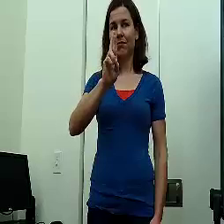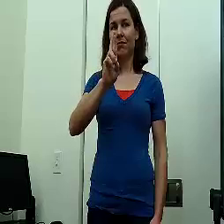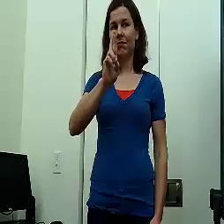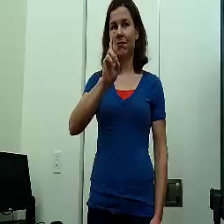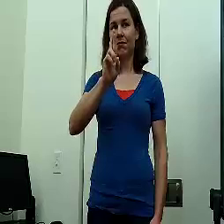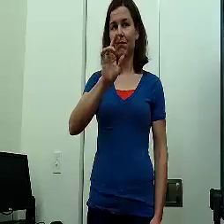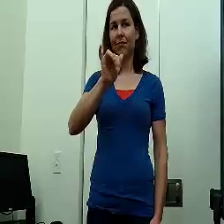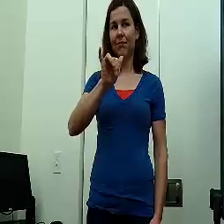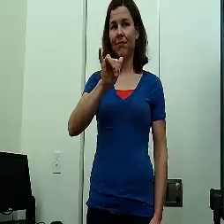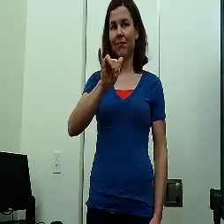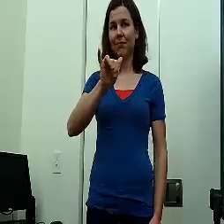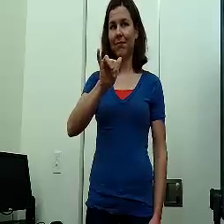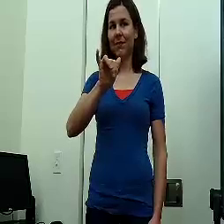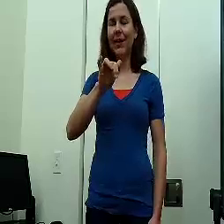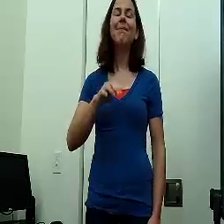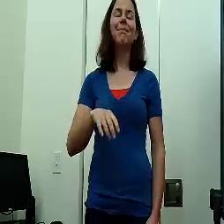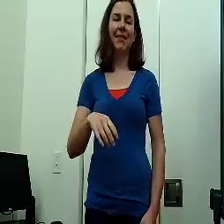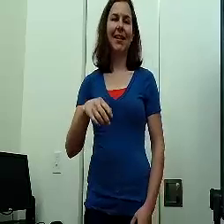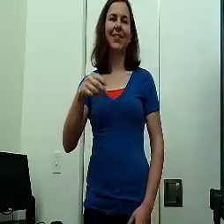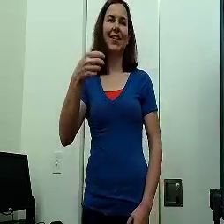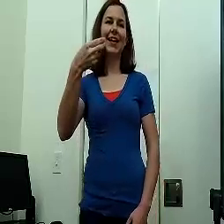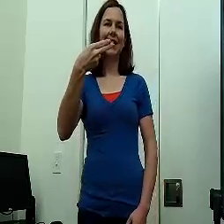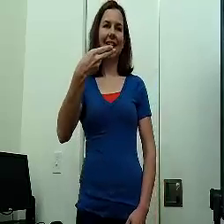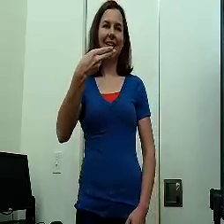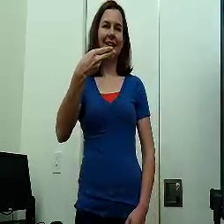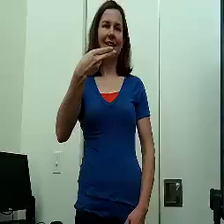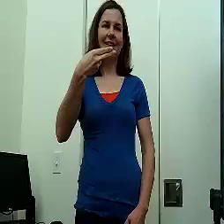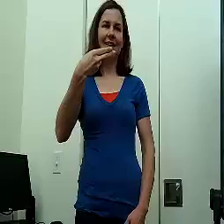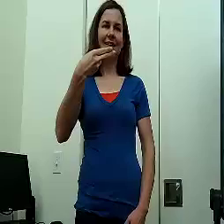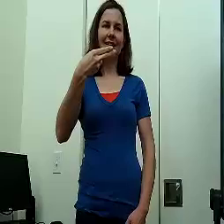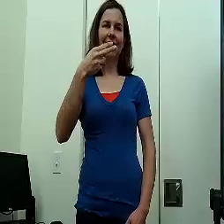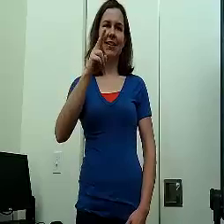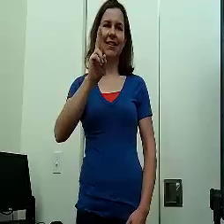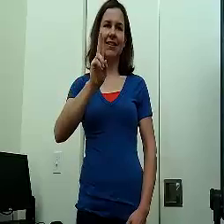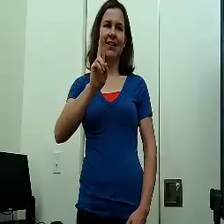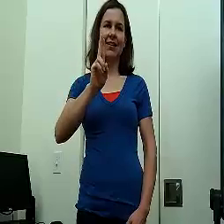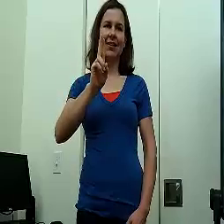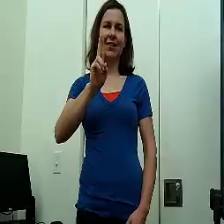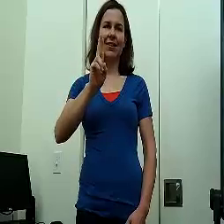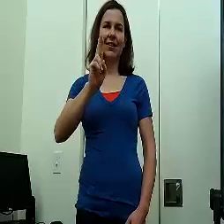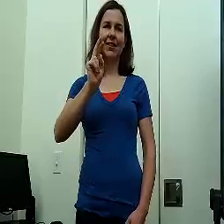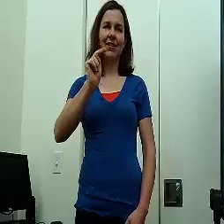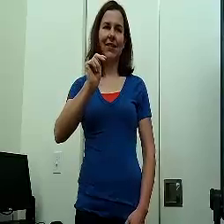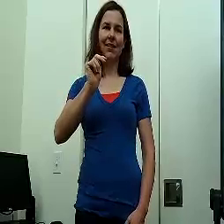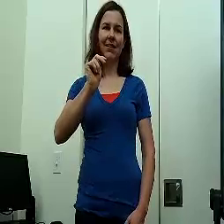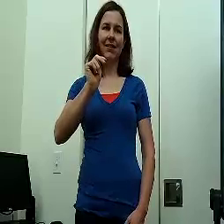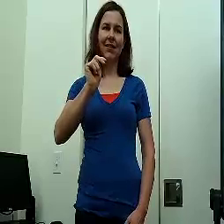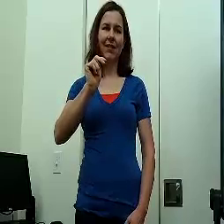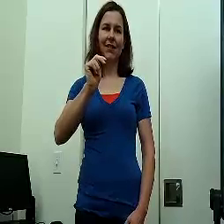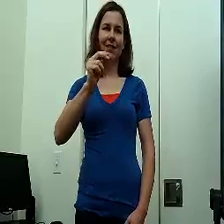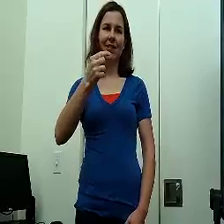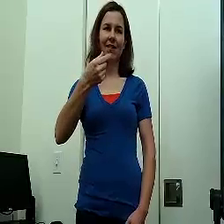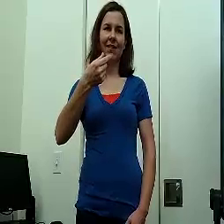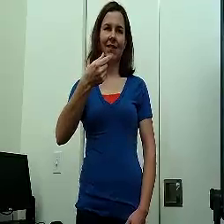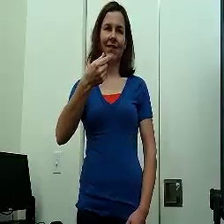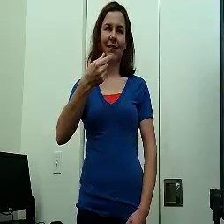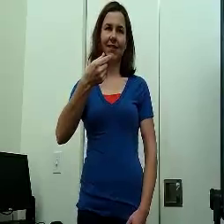Sorry, I lost it. Okay. Do it again. The H loses people sometimes. right? Let me